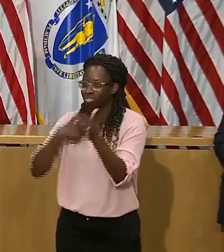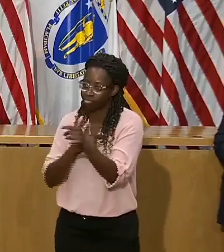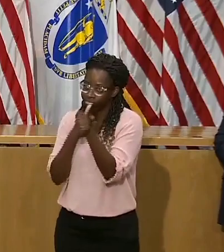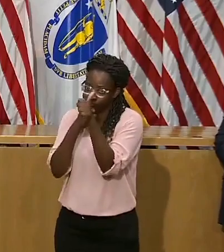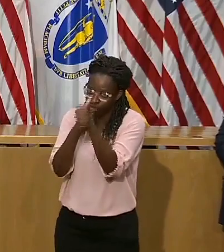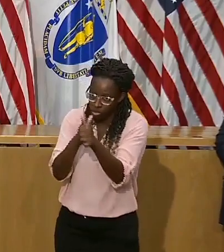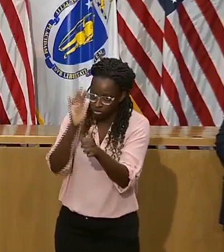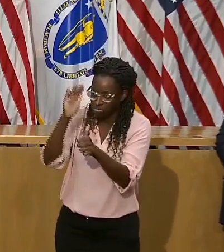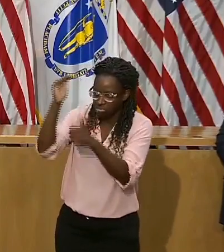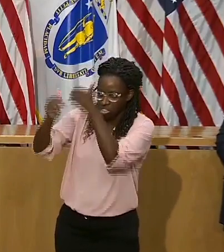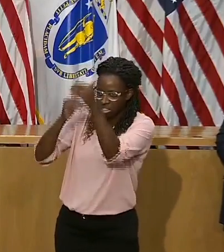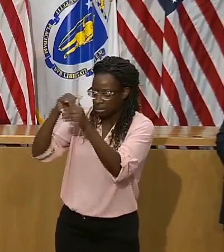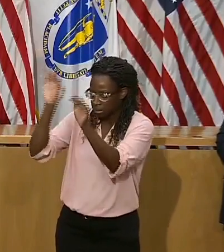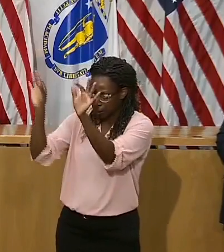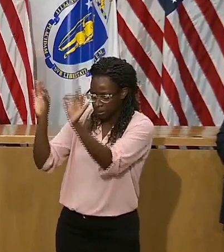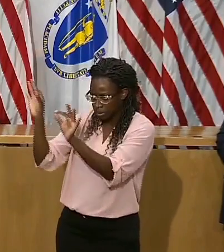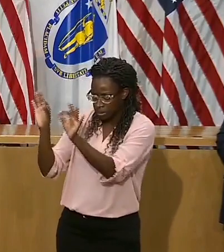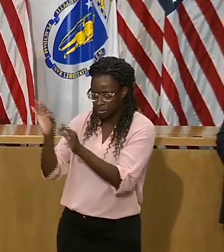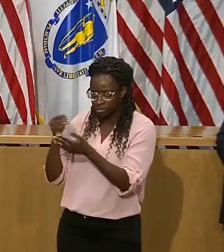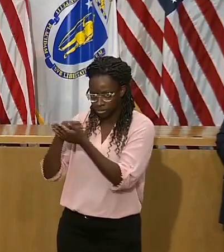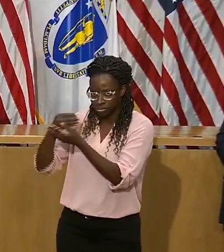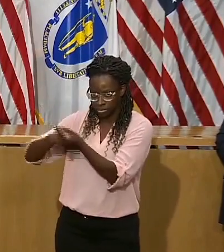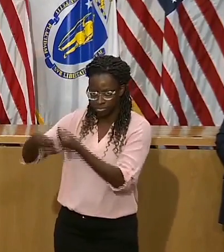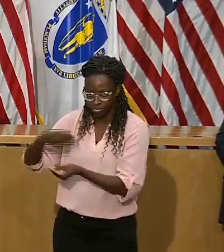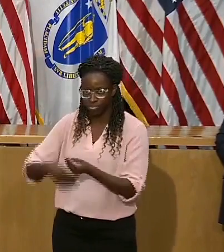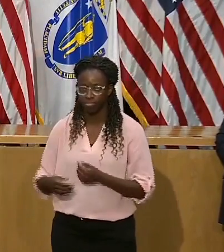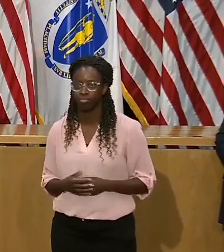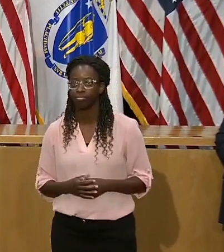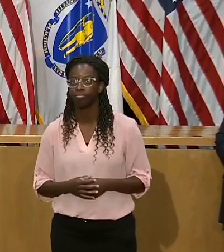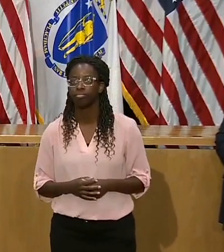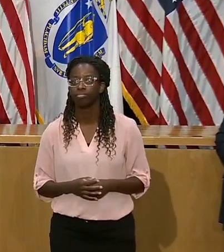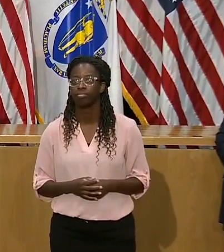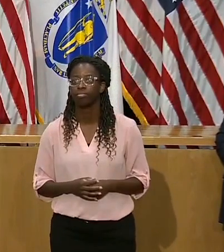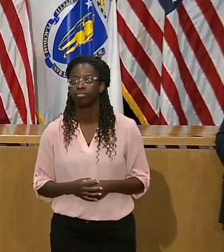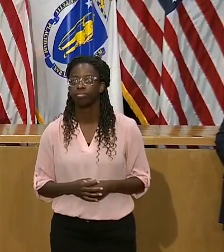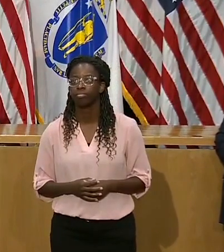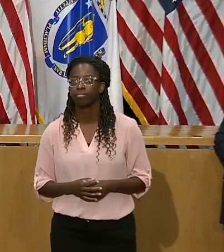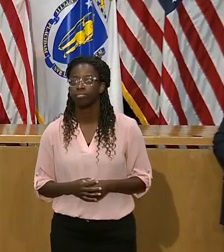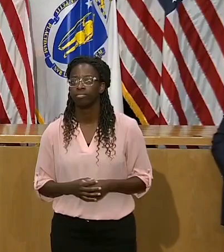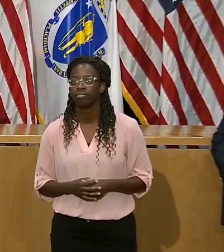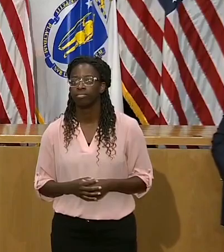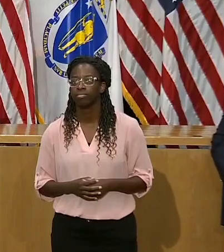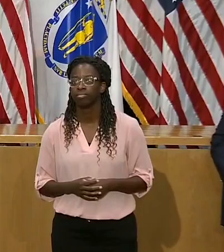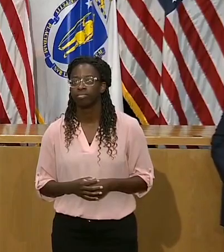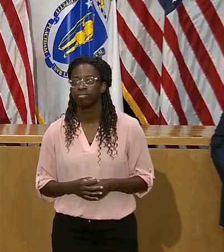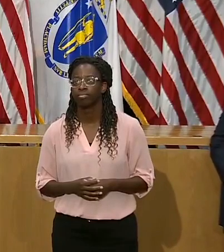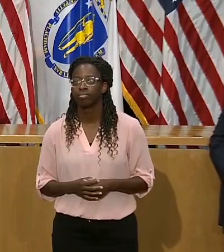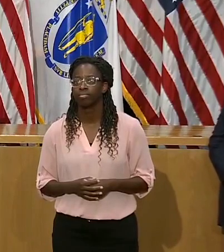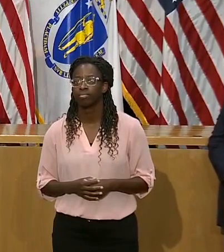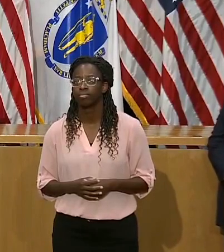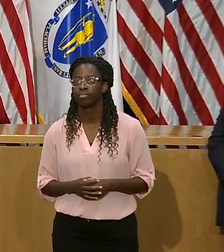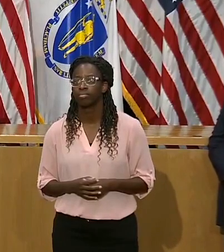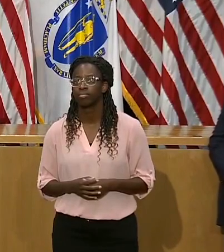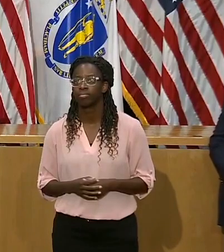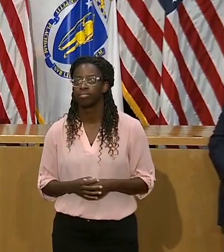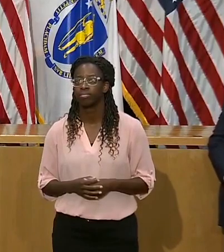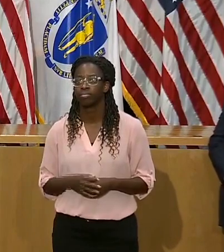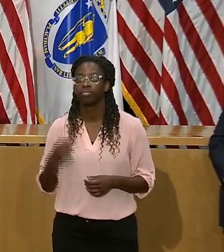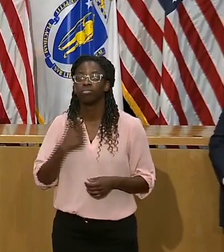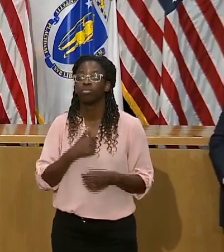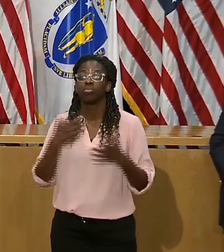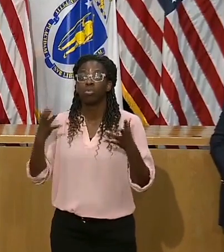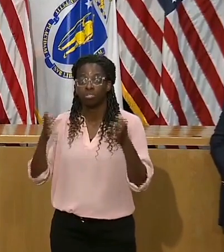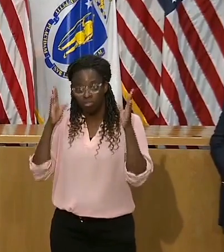play out. But the first thing that's going to happen is the resources associated with the small business grants. People can apply for those